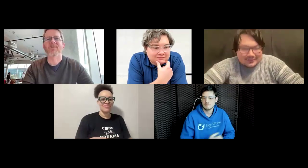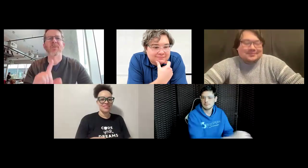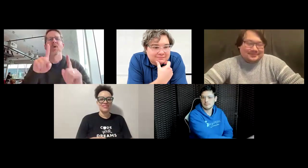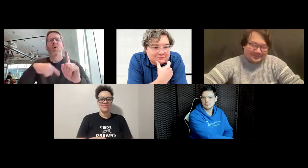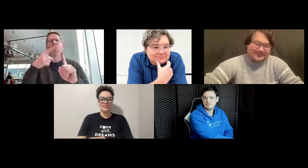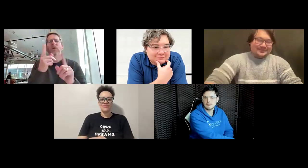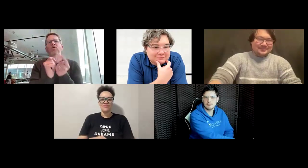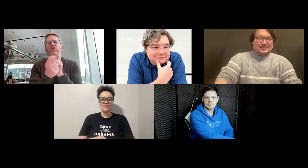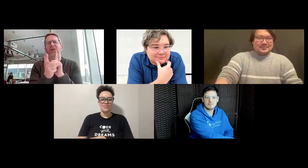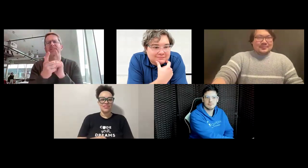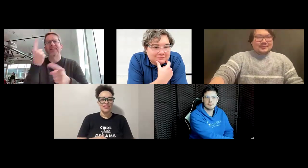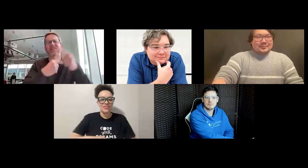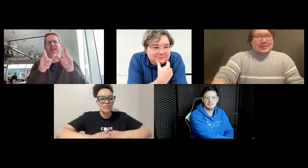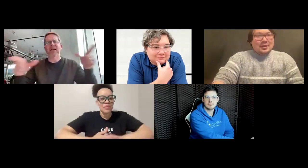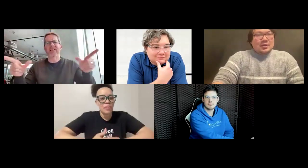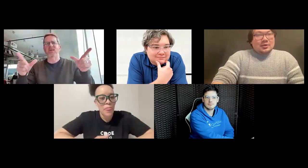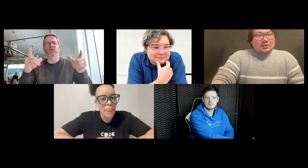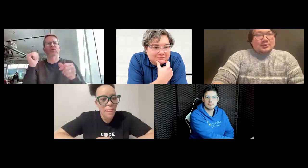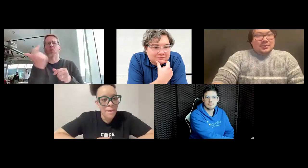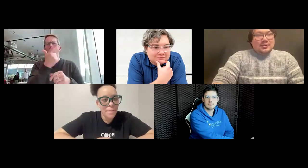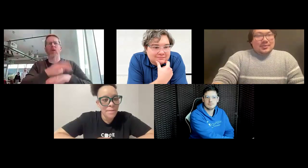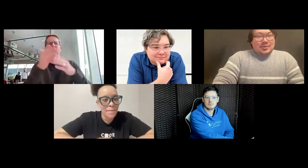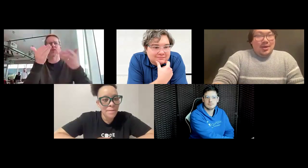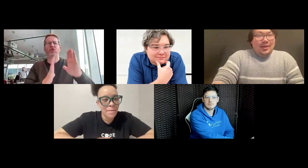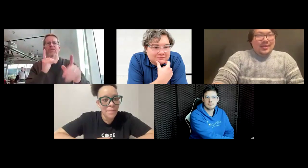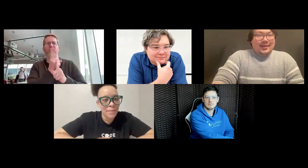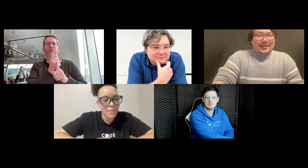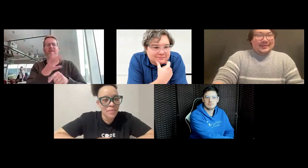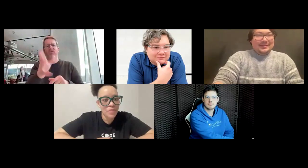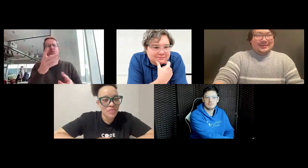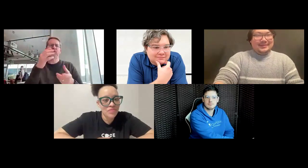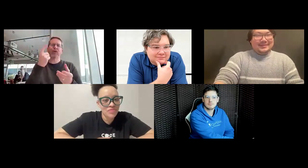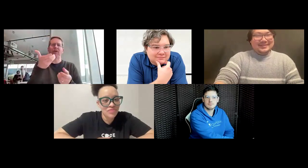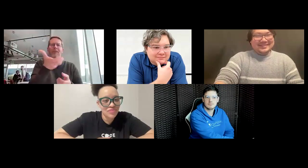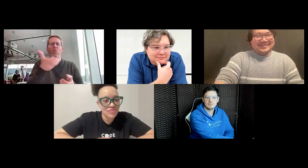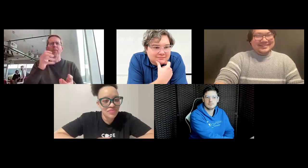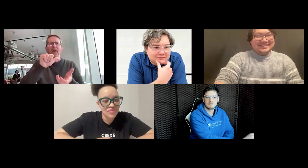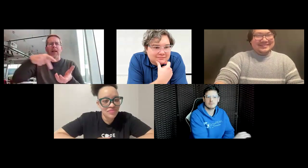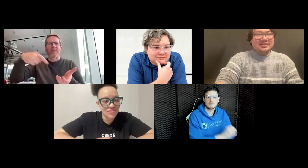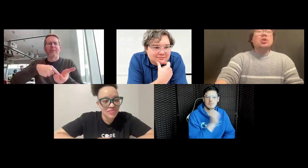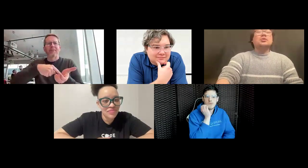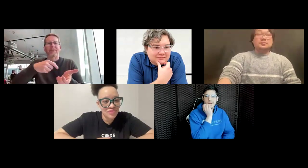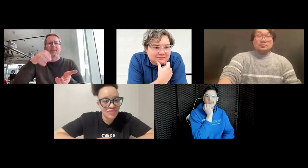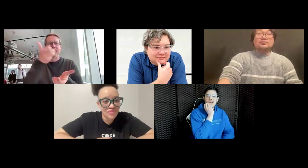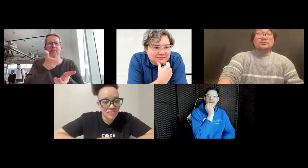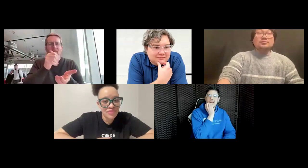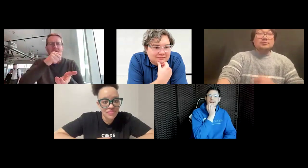Yeah, understandably. When you're translating sign language, is it all on the server there? So do you have a mobile